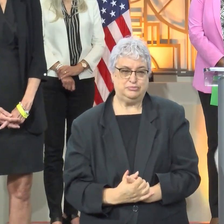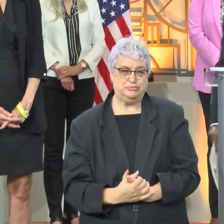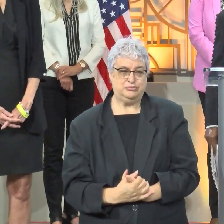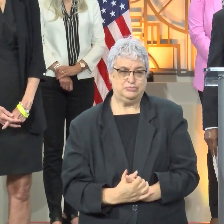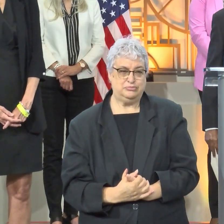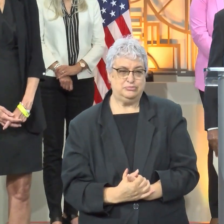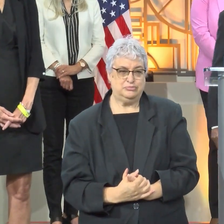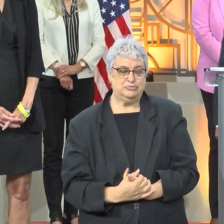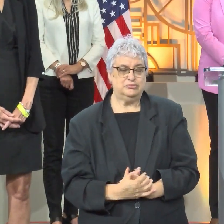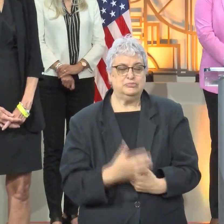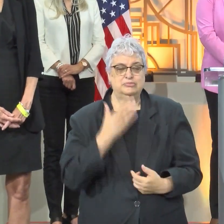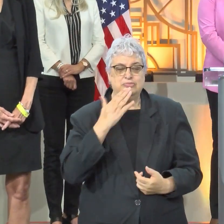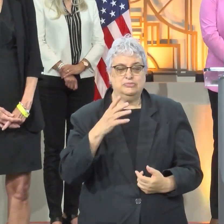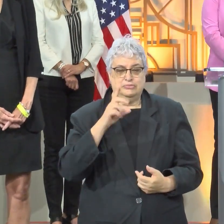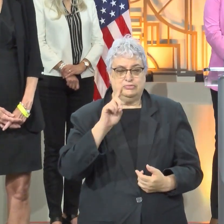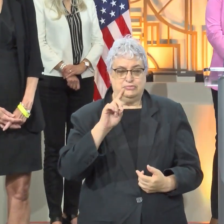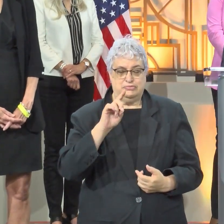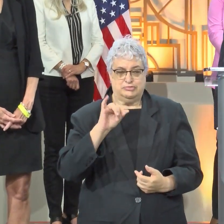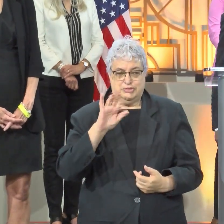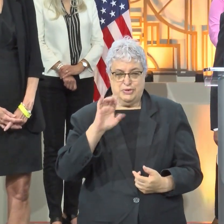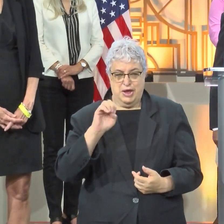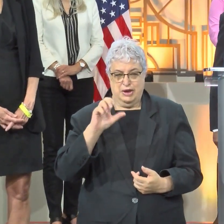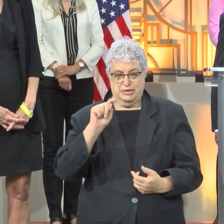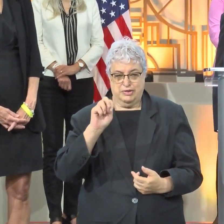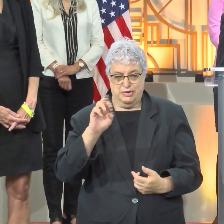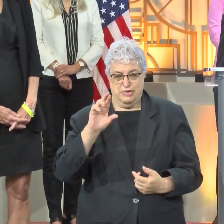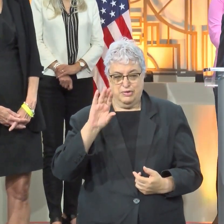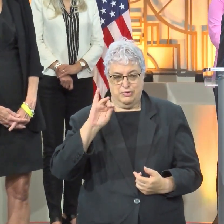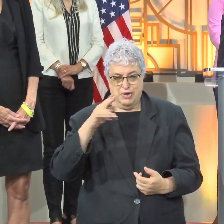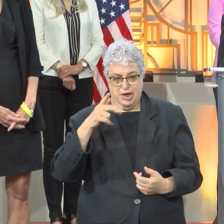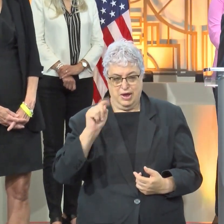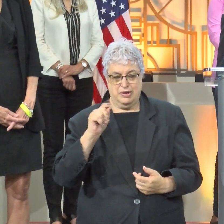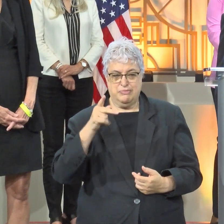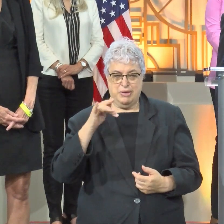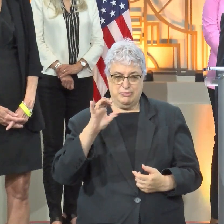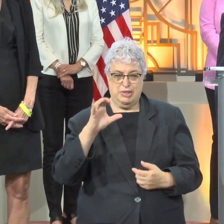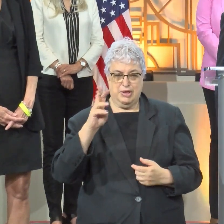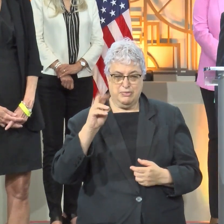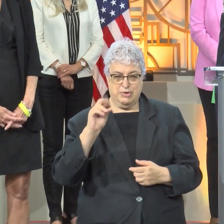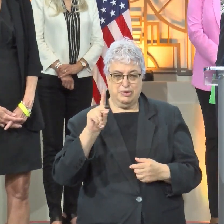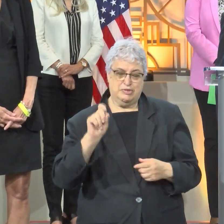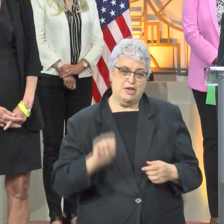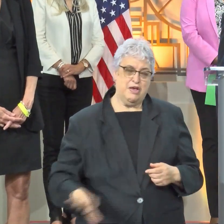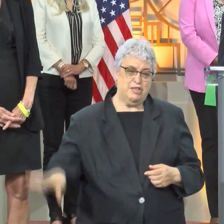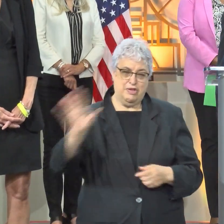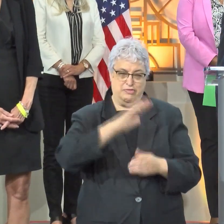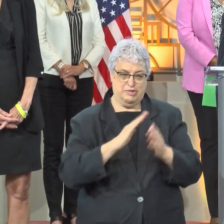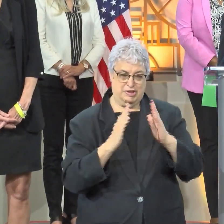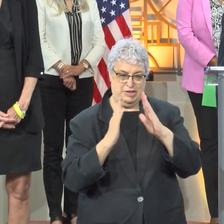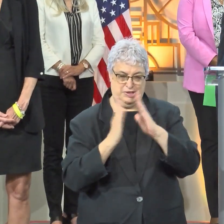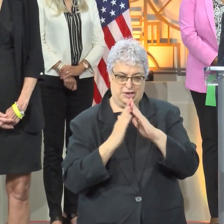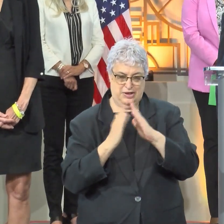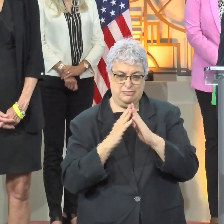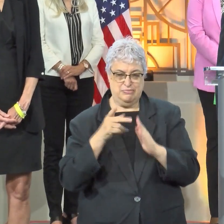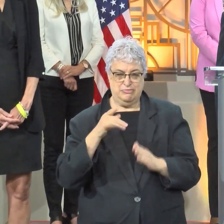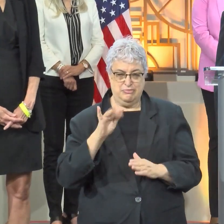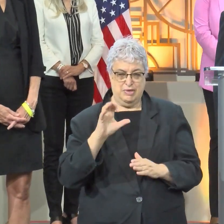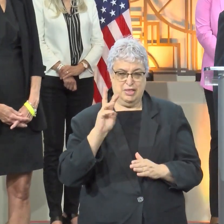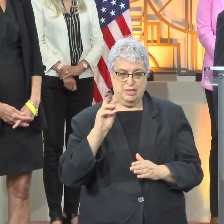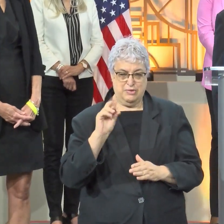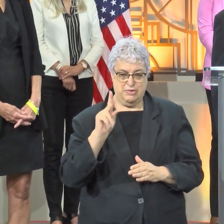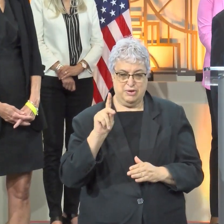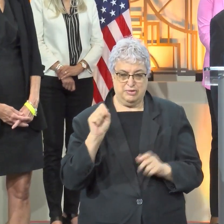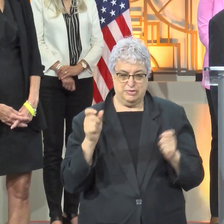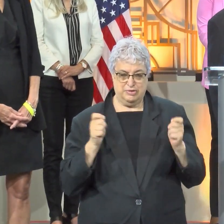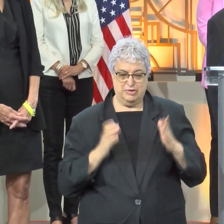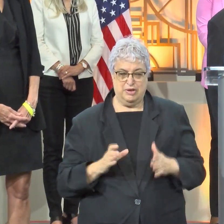Thank you, Director Wright. And Public Works, of course, is all over the city. And representing this Public Works is